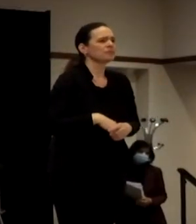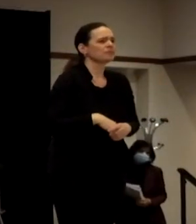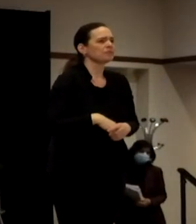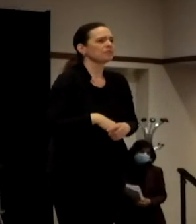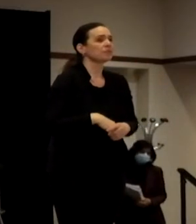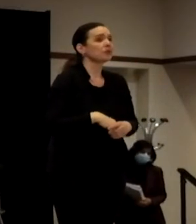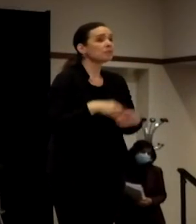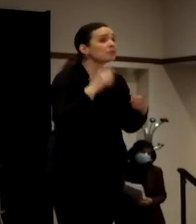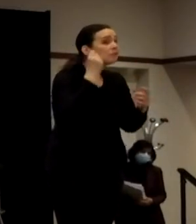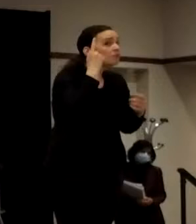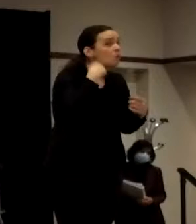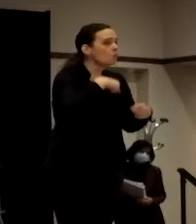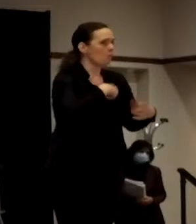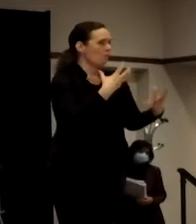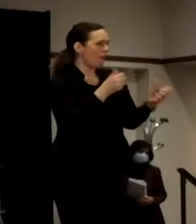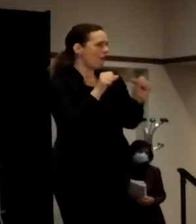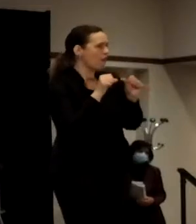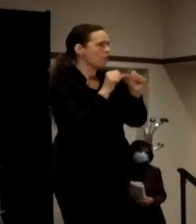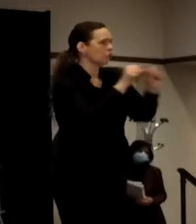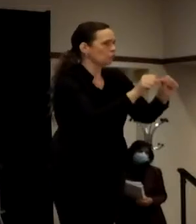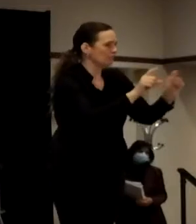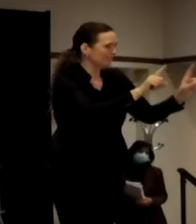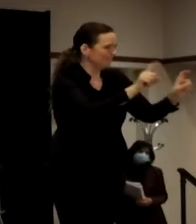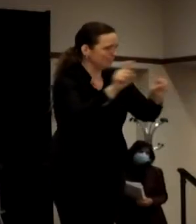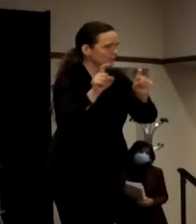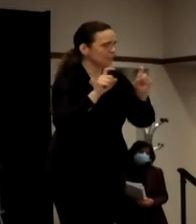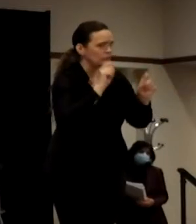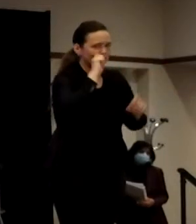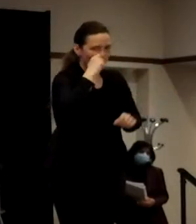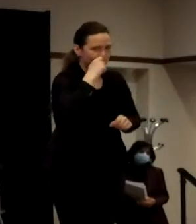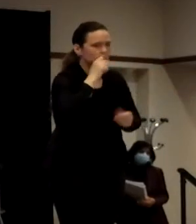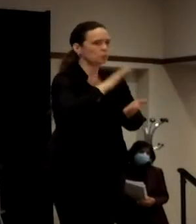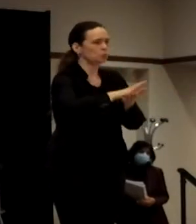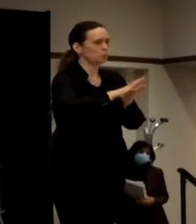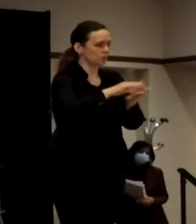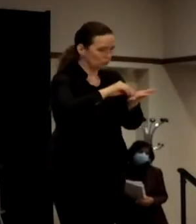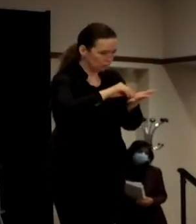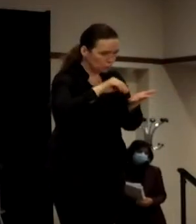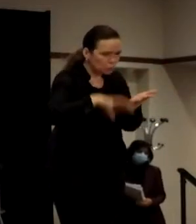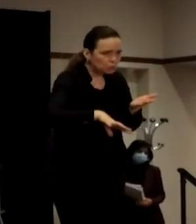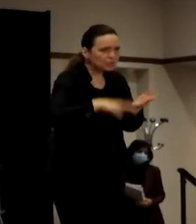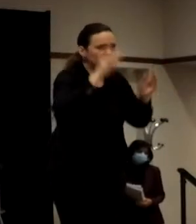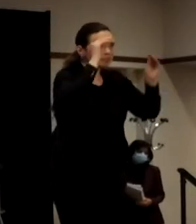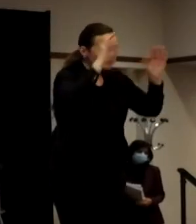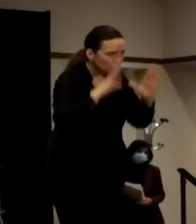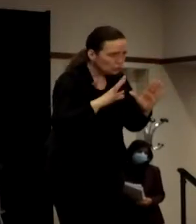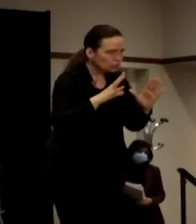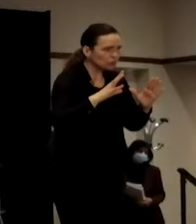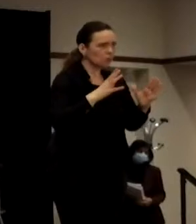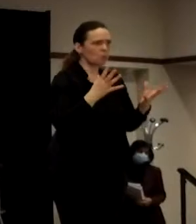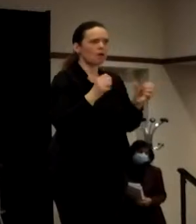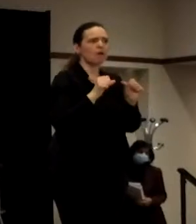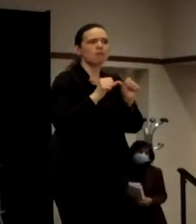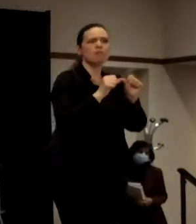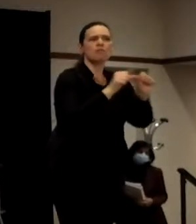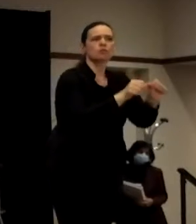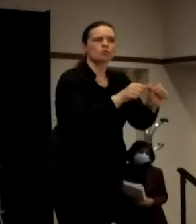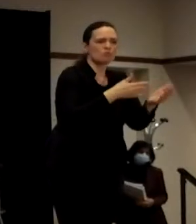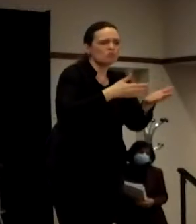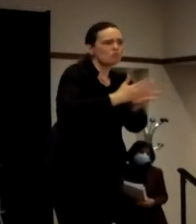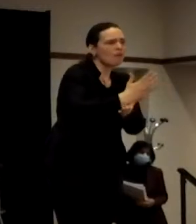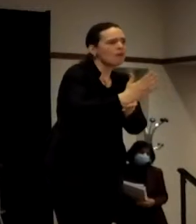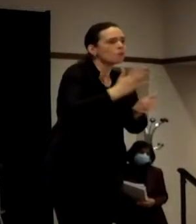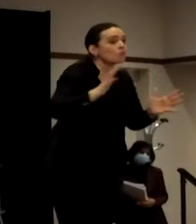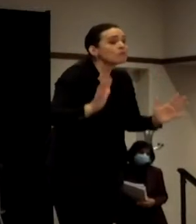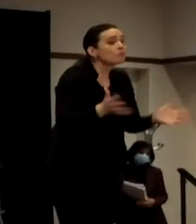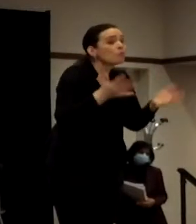to analyze the data. Everything is fluid. We certainly reserve the right to encourage